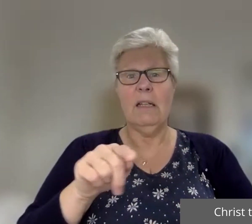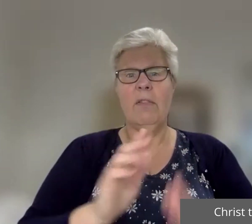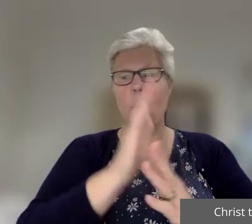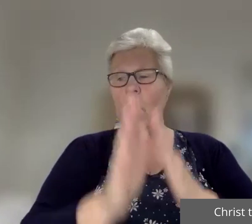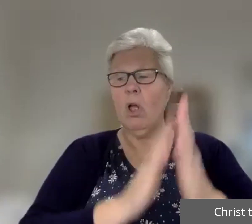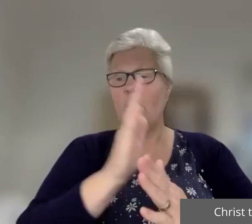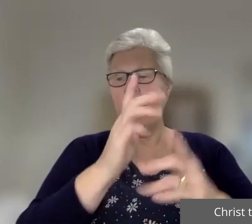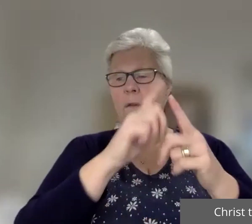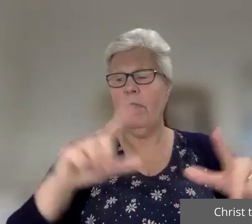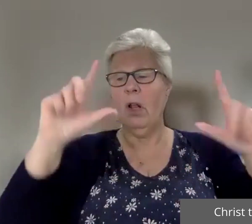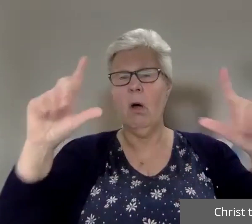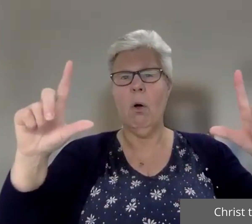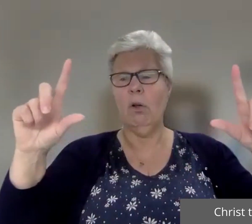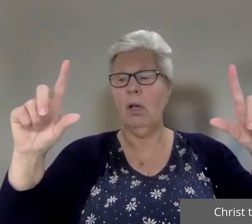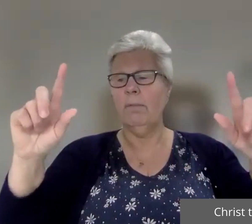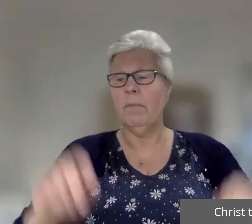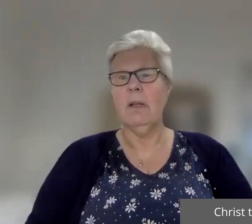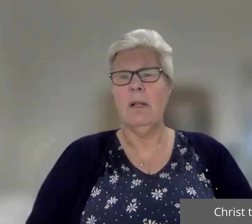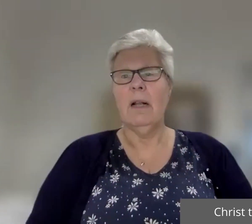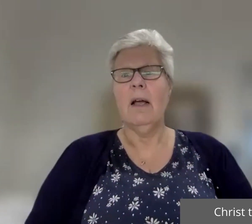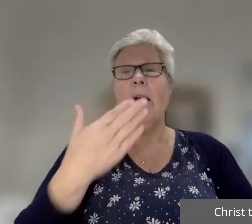This is the word of the Lord.